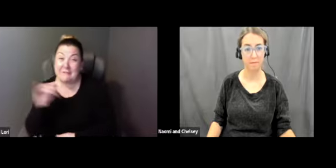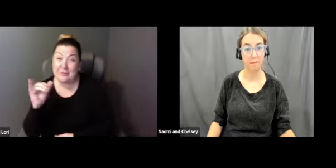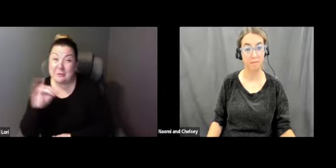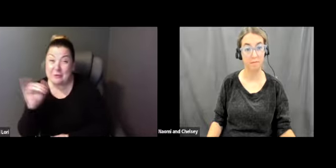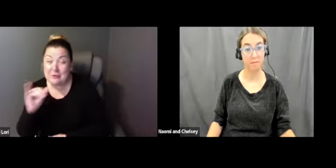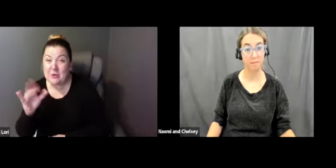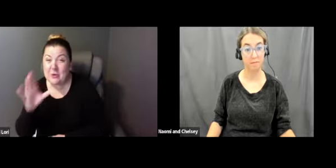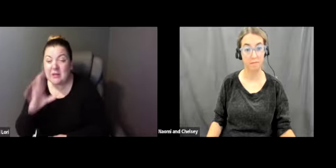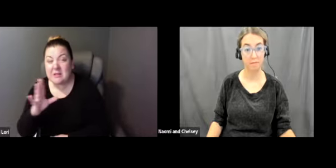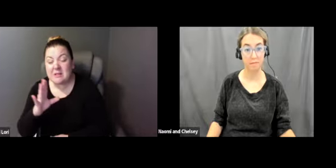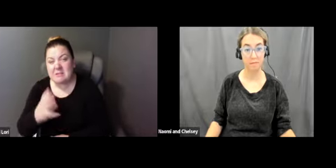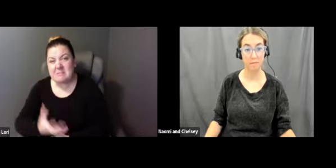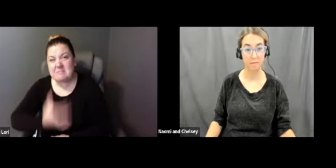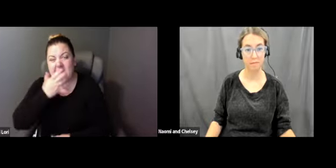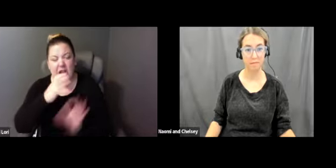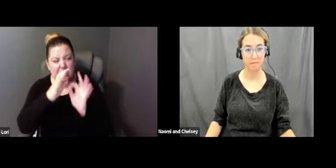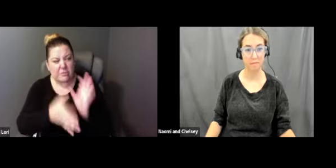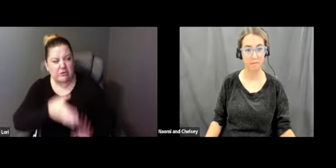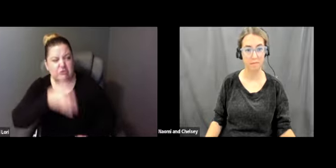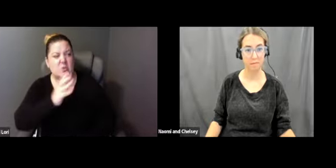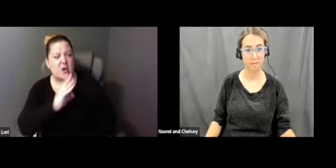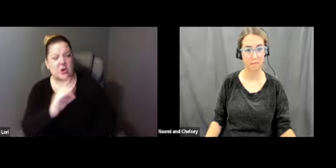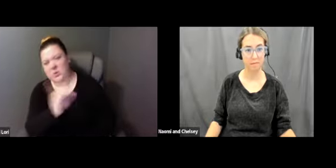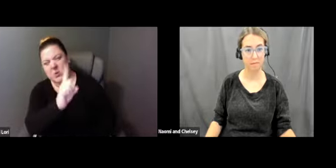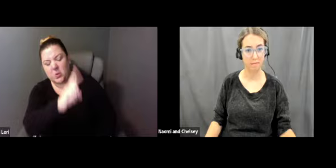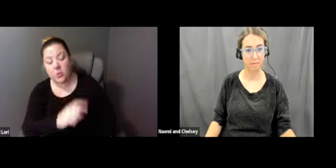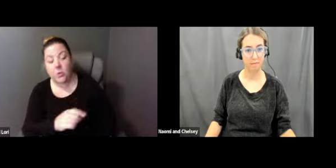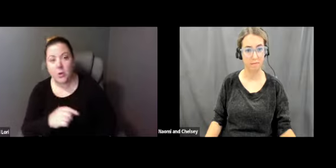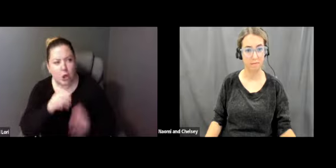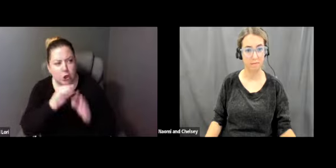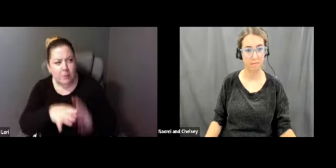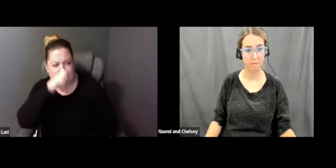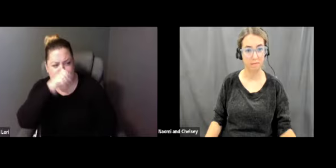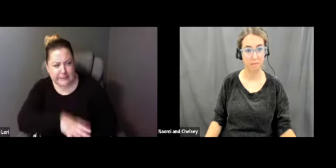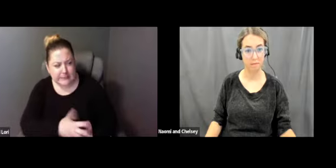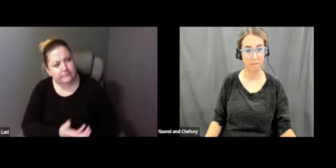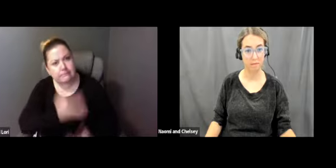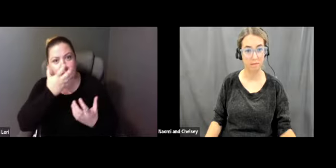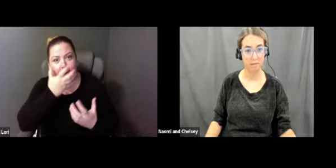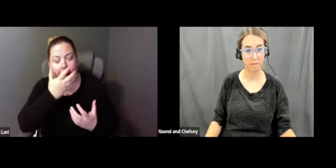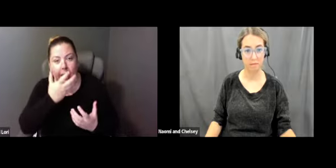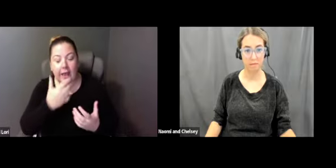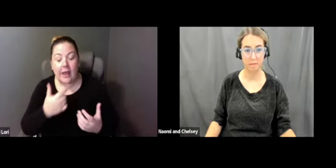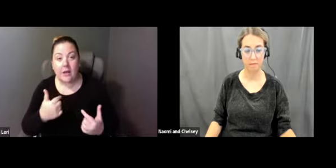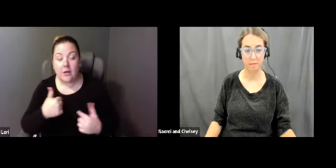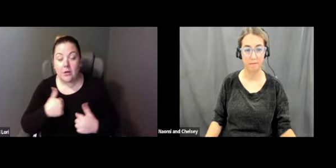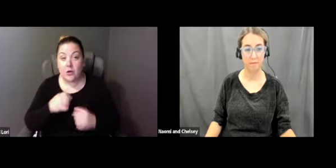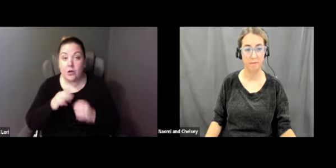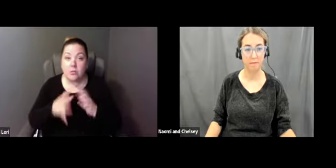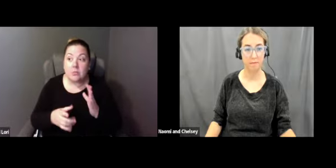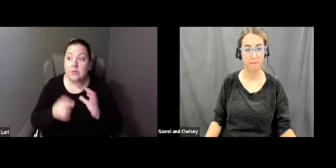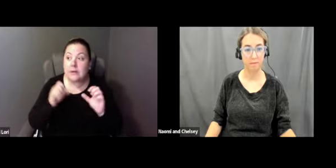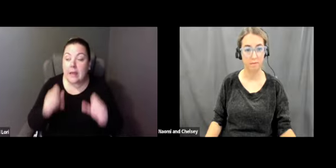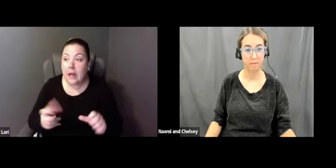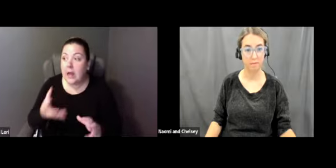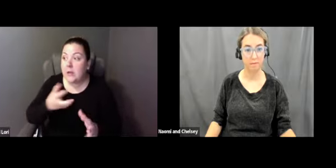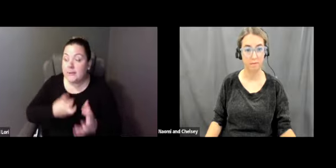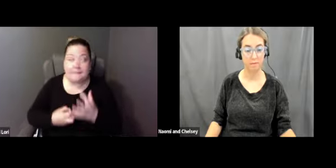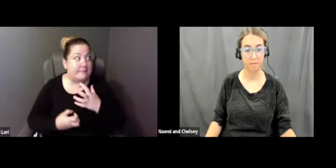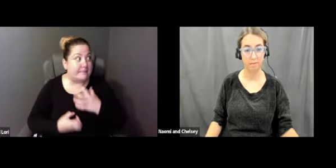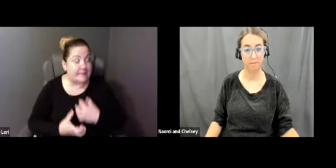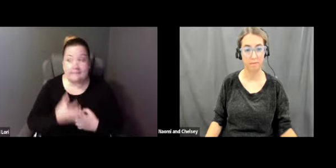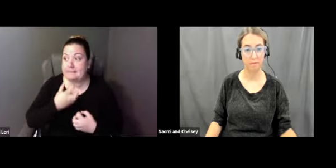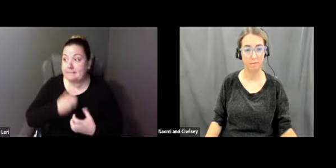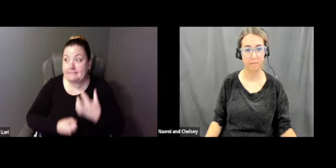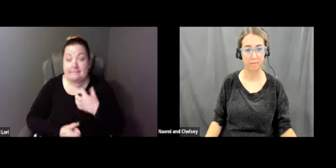you sneeze, right? There's a power dynamic happening and you become like the brunt of all of these weird